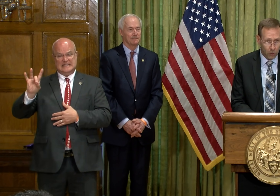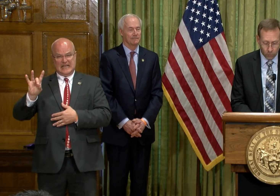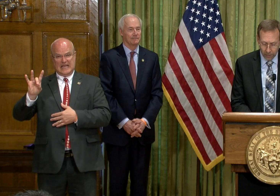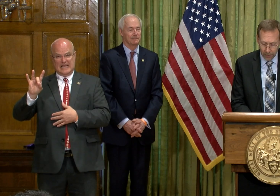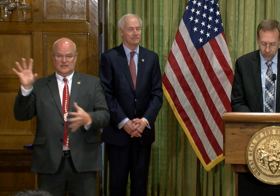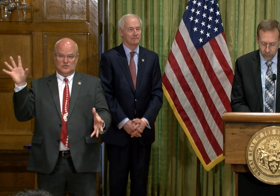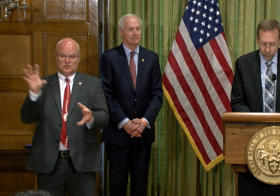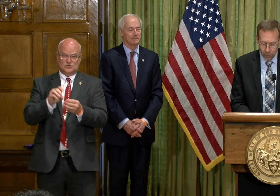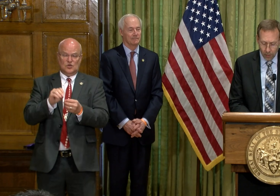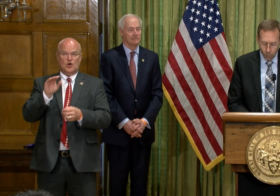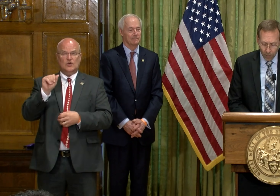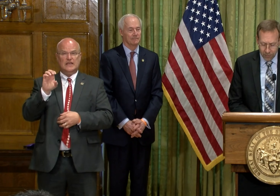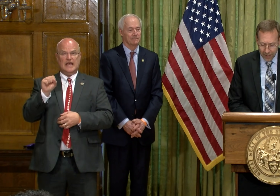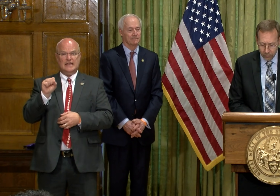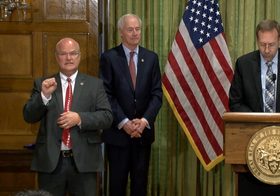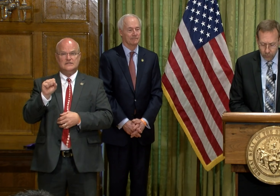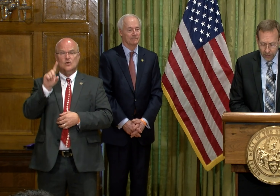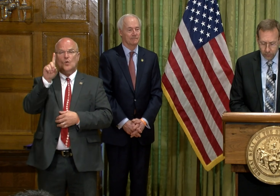3,568 total cases,